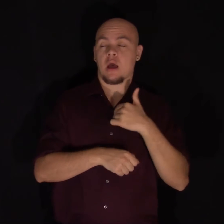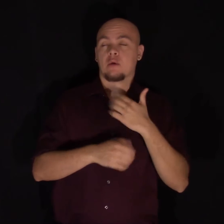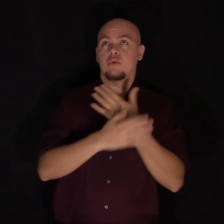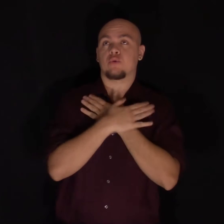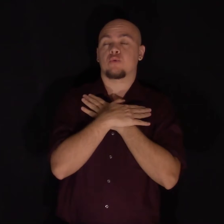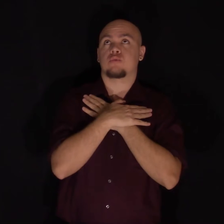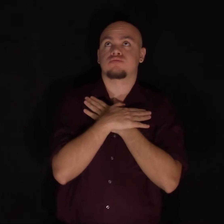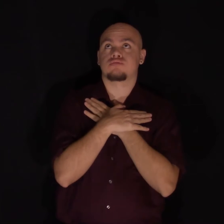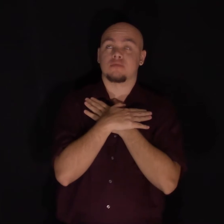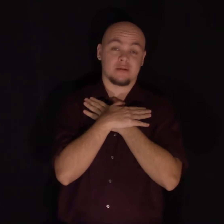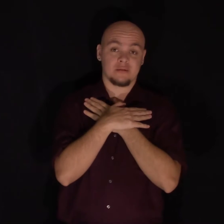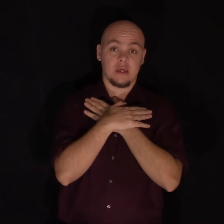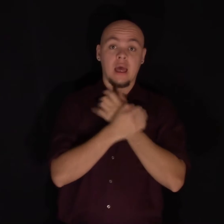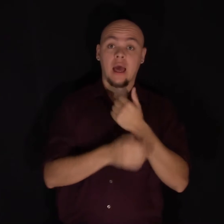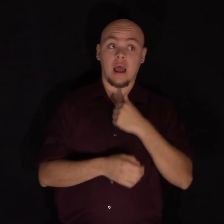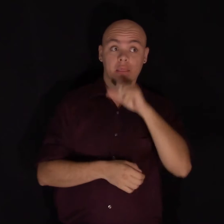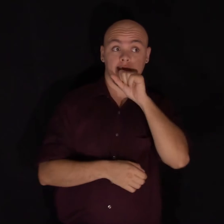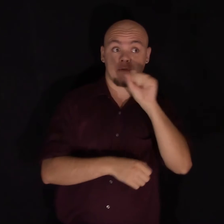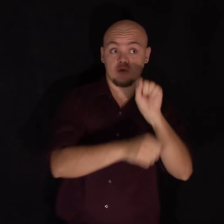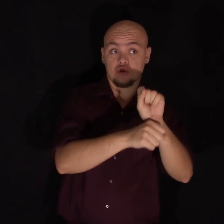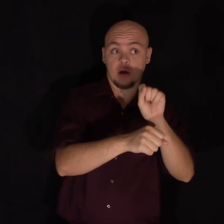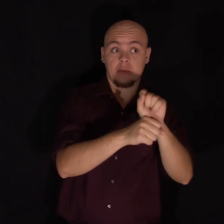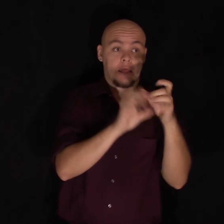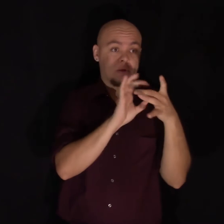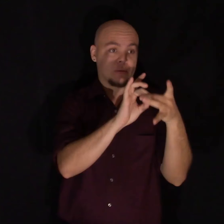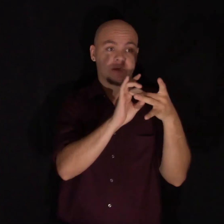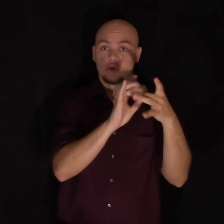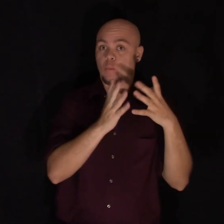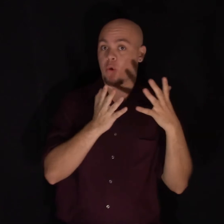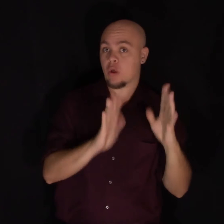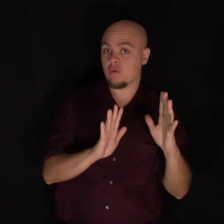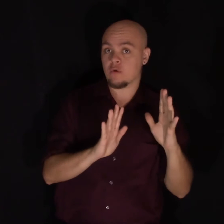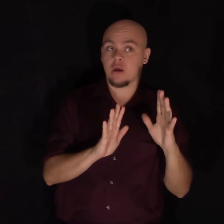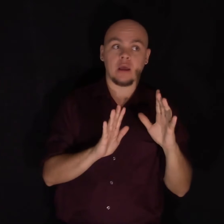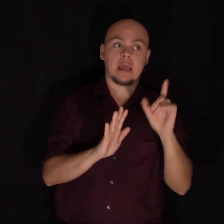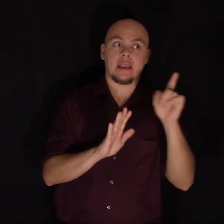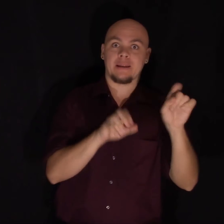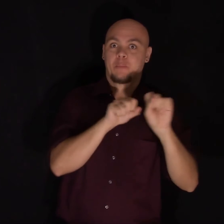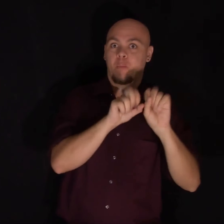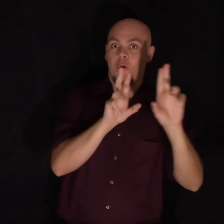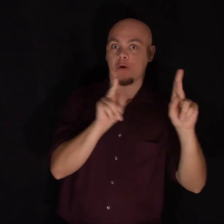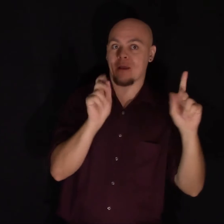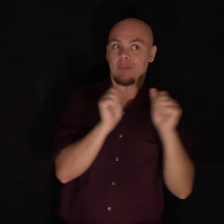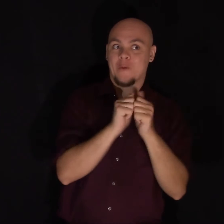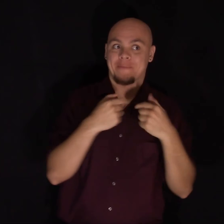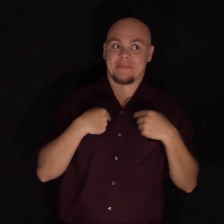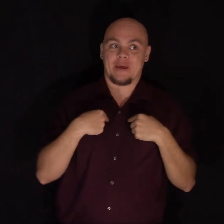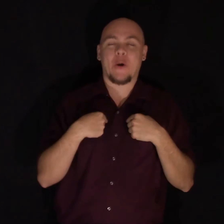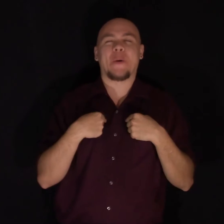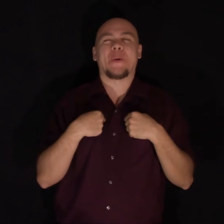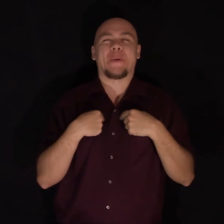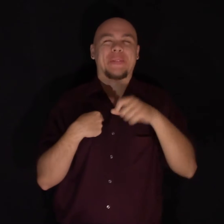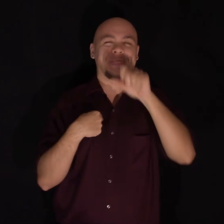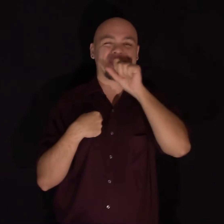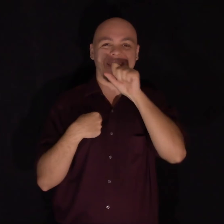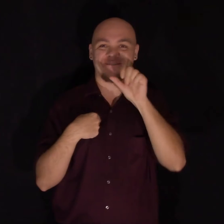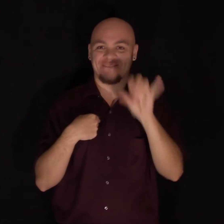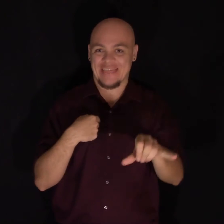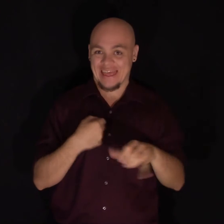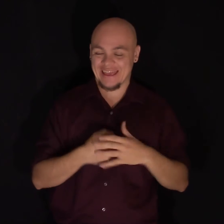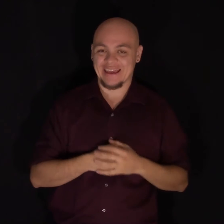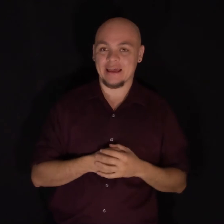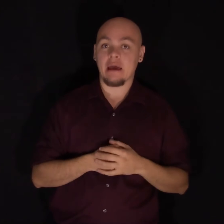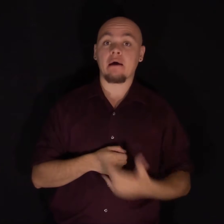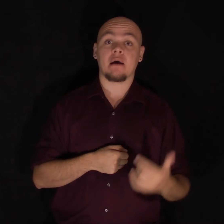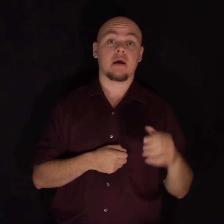the relationship was over, and I didn't know how to end it, and then it broke up with me. Did you love when that happens? At the time, I'd been also